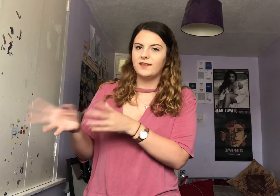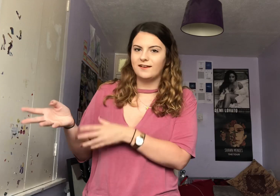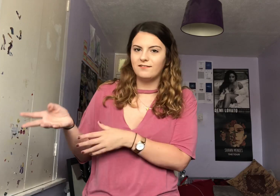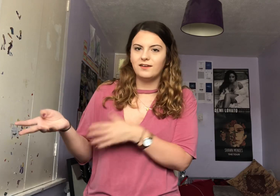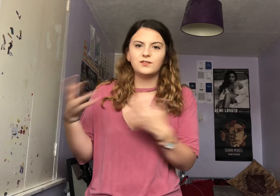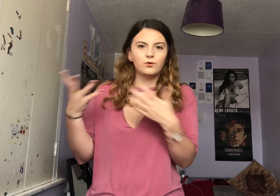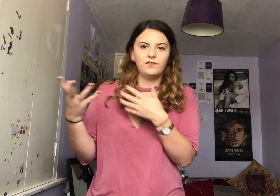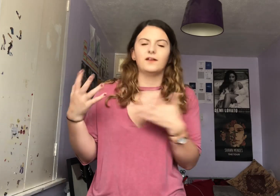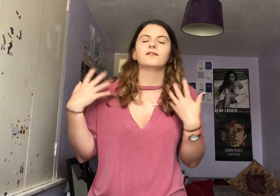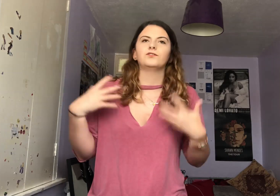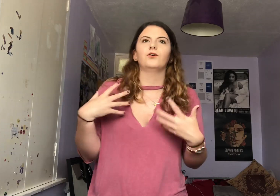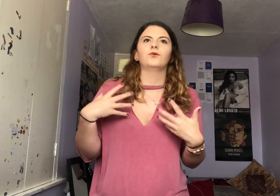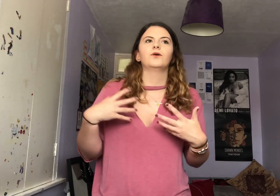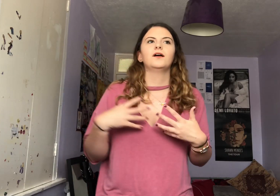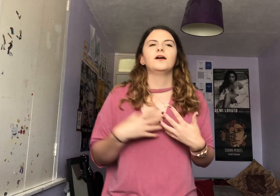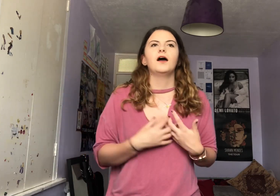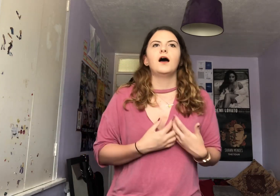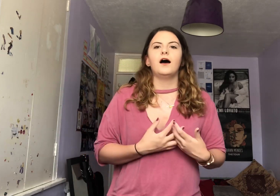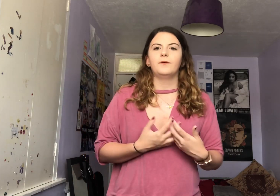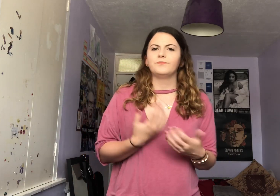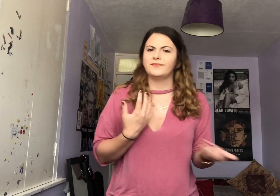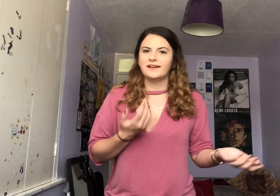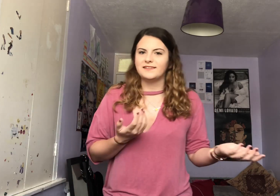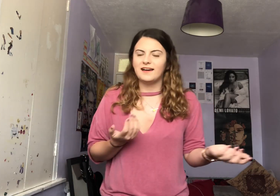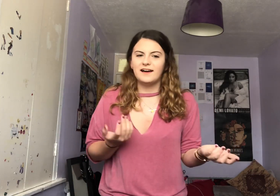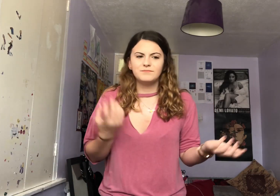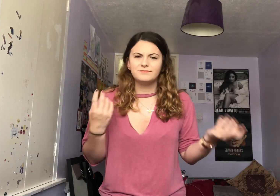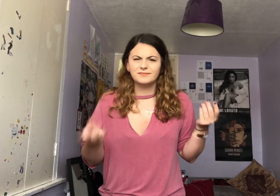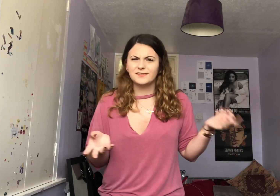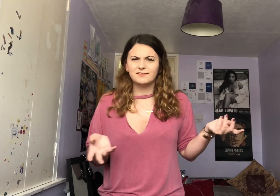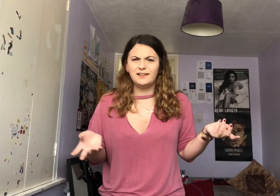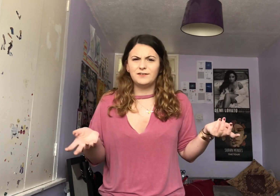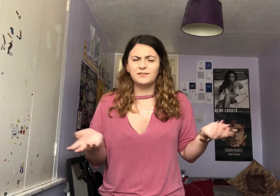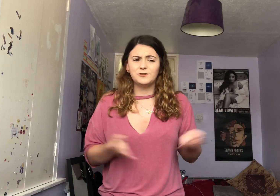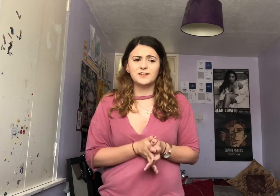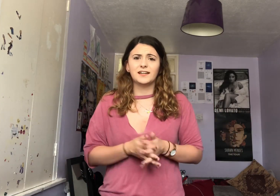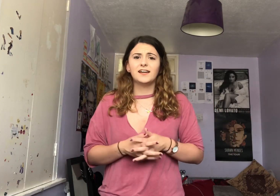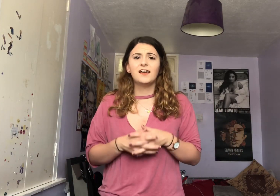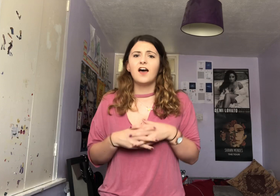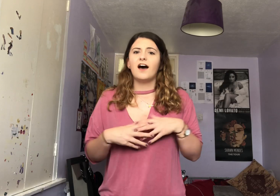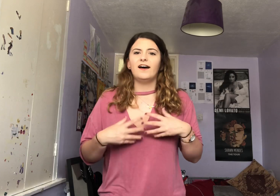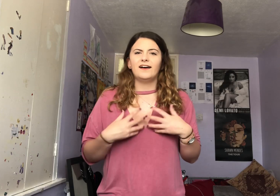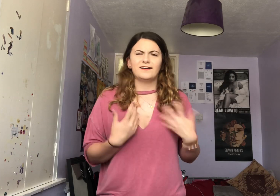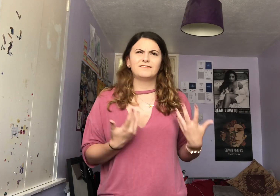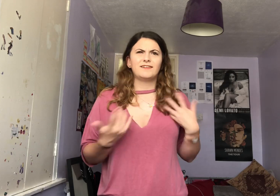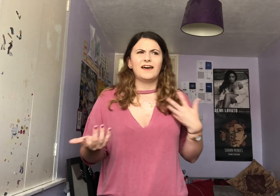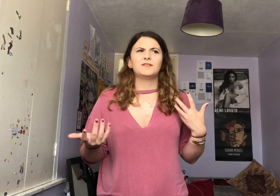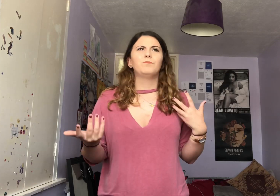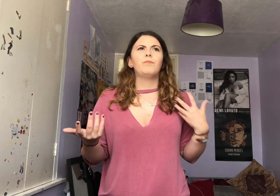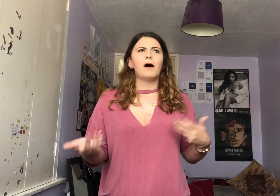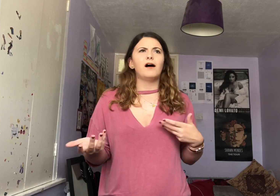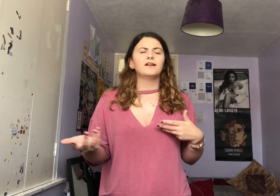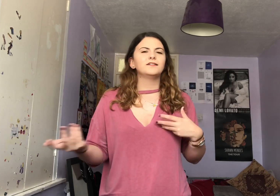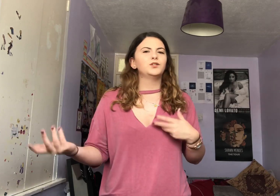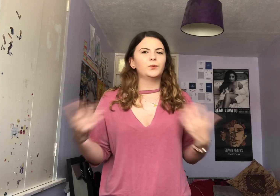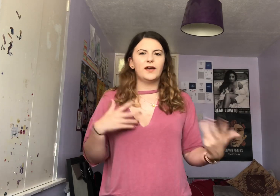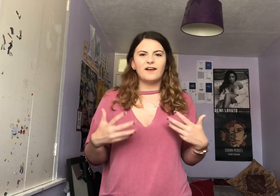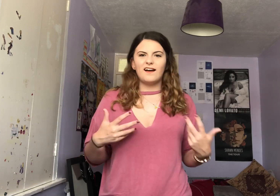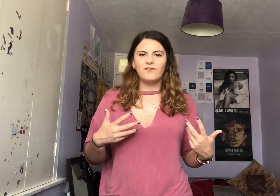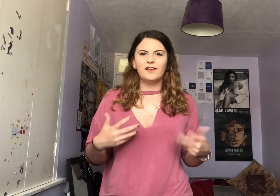end of it, sort of thing. So that's that. Really confusing, I guess, but you'll get the hang of it,